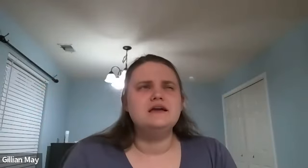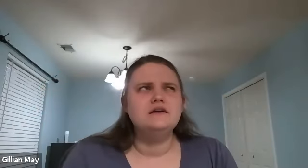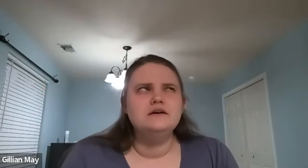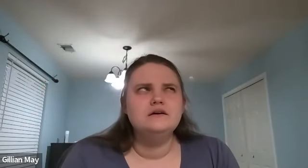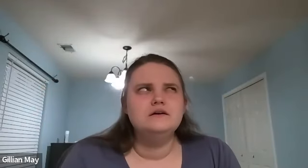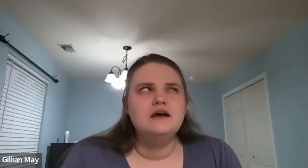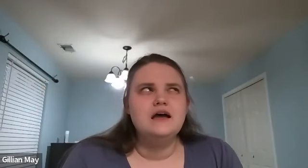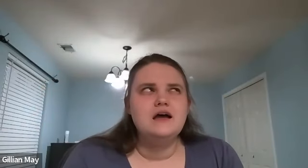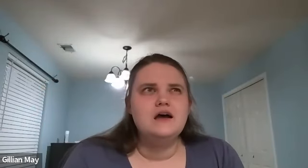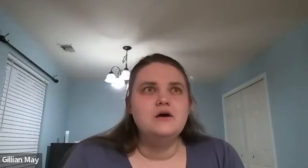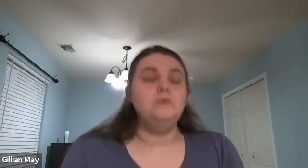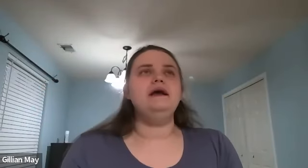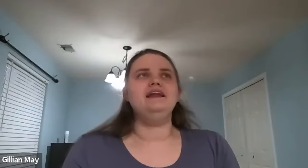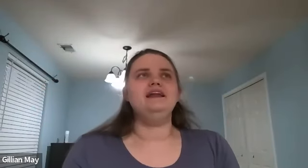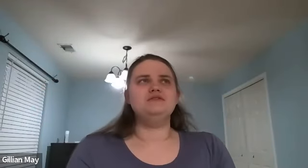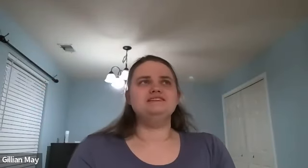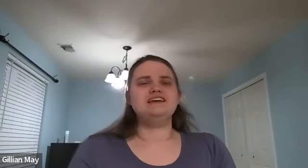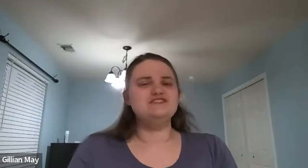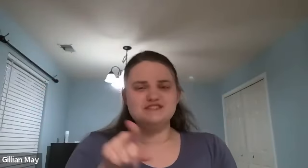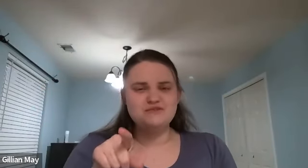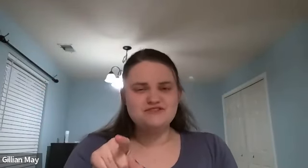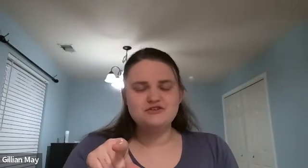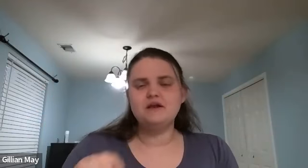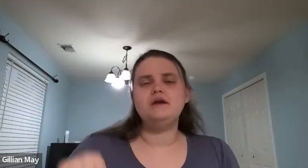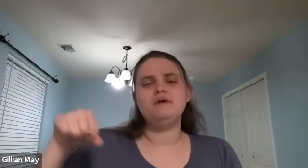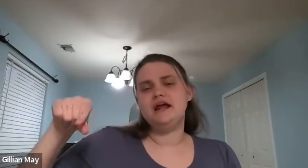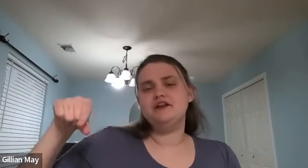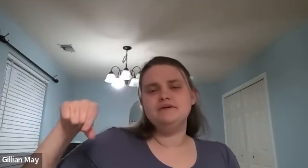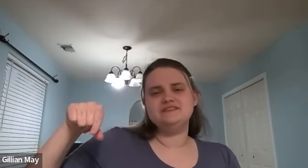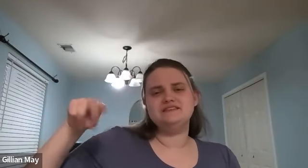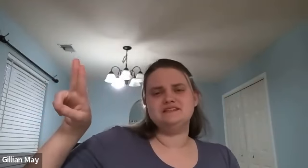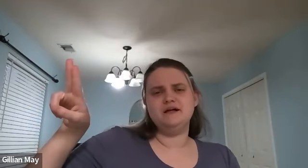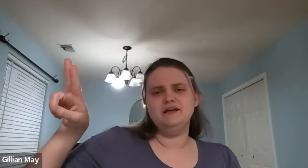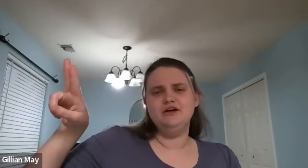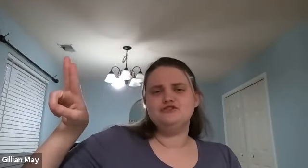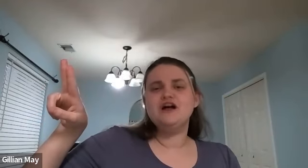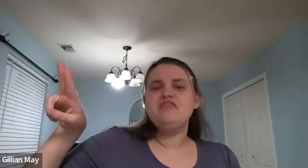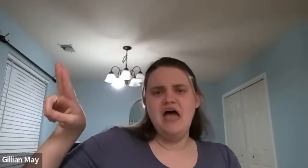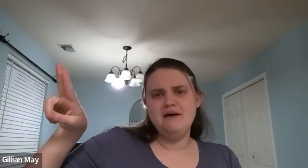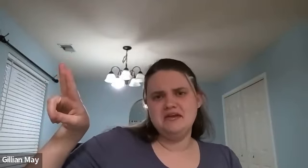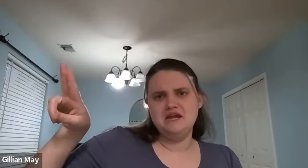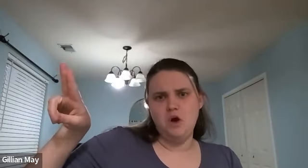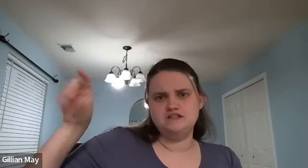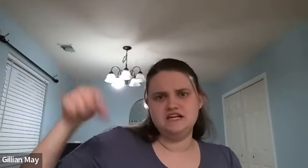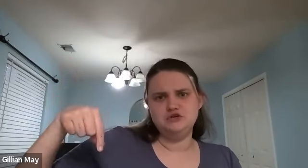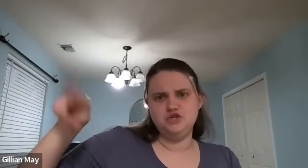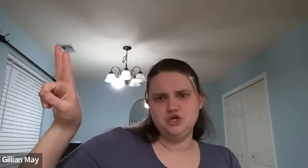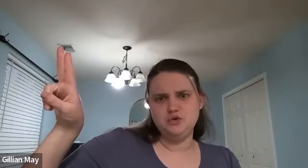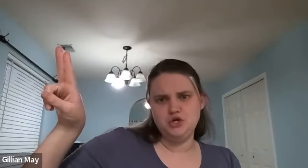like, oh wait, I know this. And then some of you are like, okay, wait, I know what this is. I'm like, there's not that many words that do